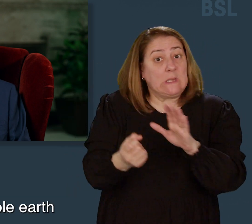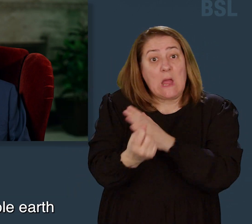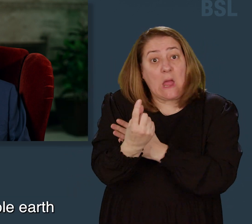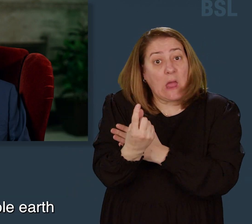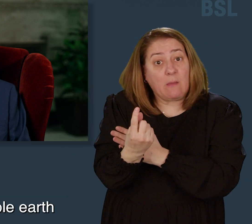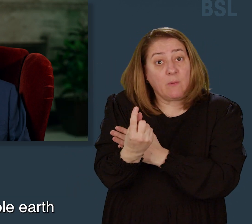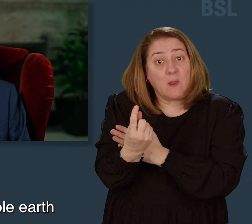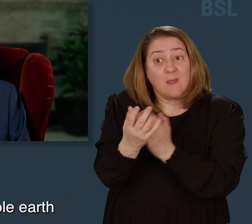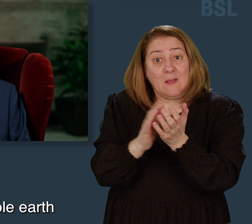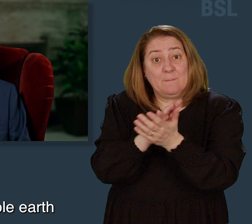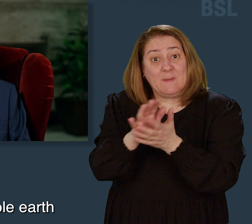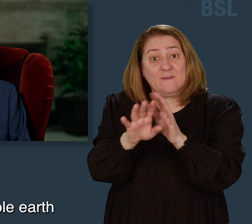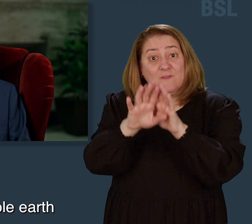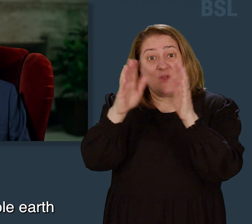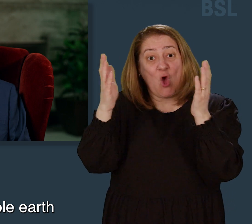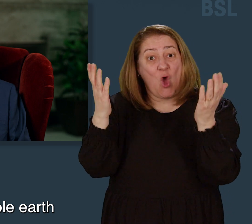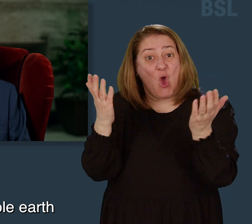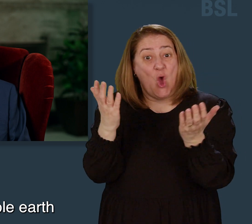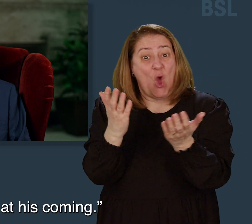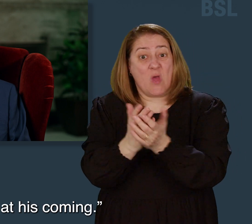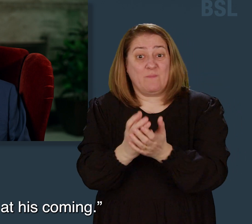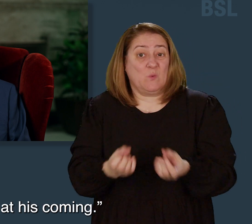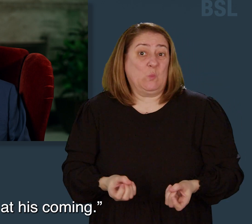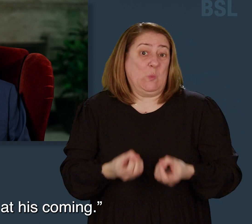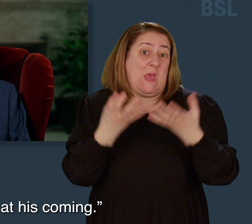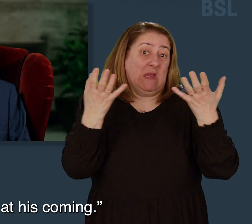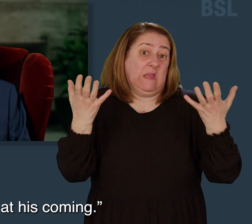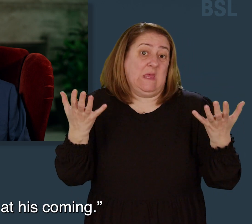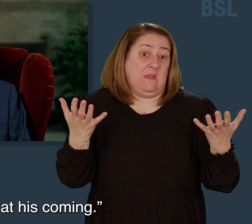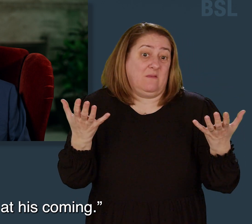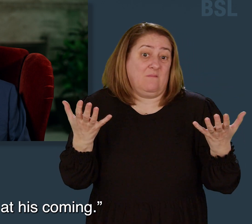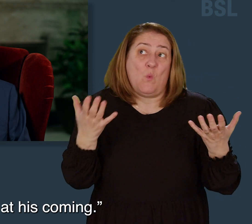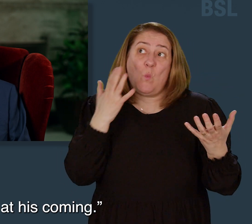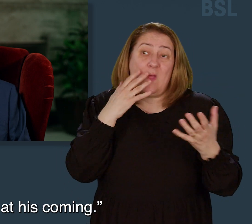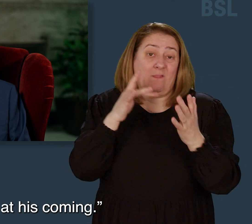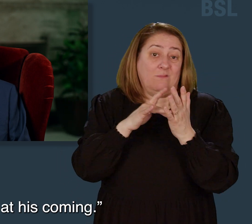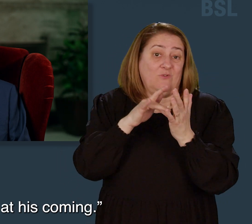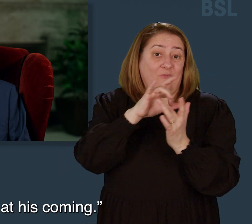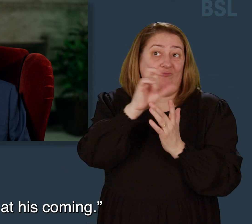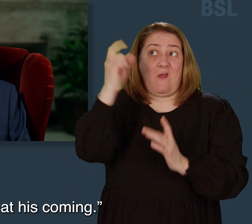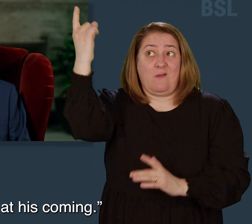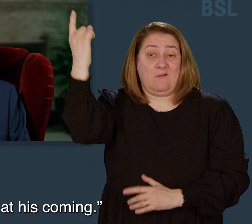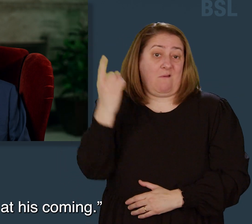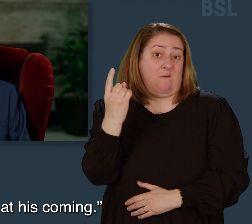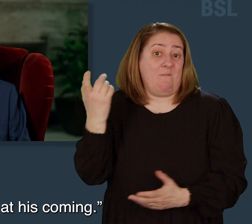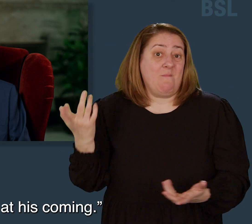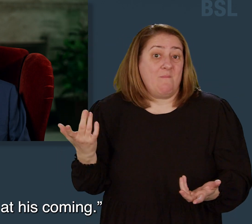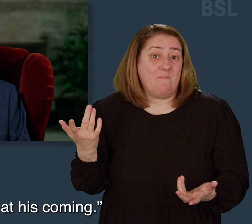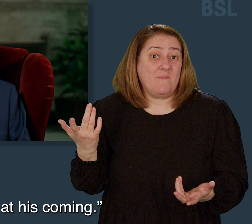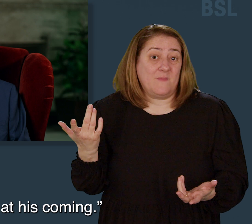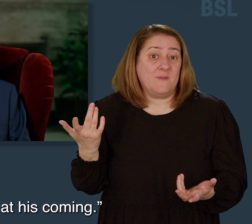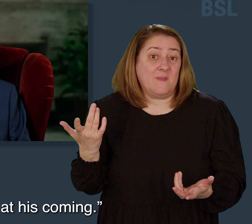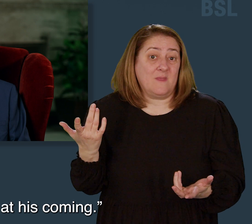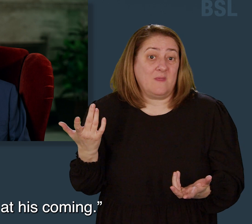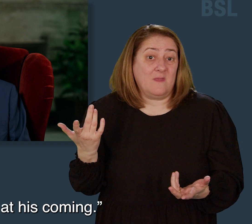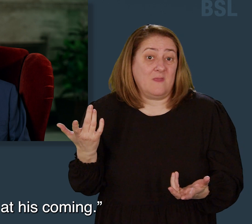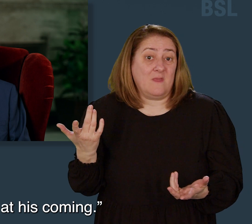not so, the whole earth would be utterly wasted at his coming."